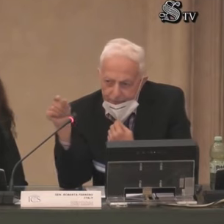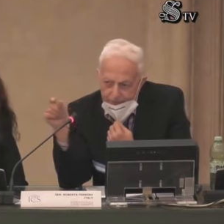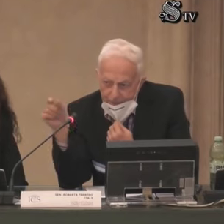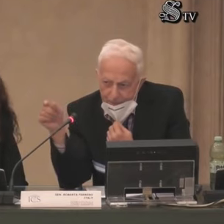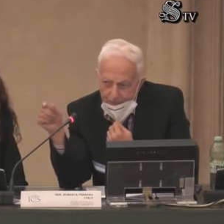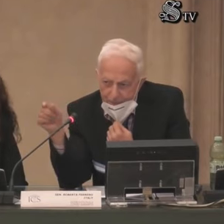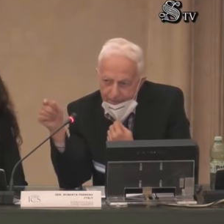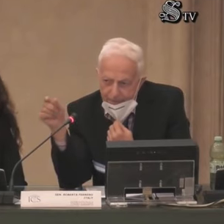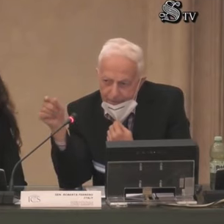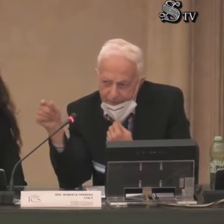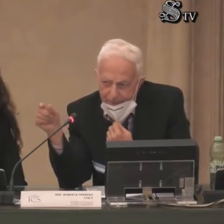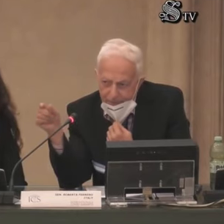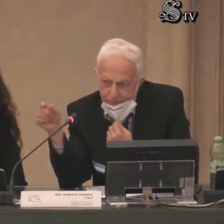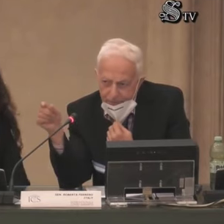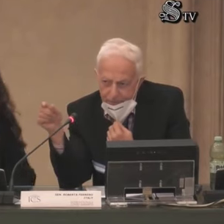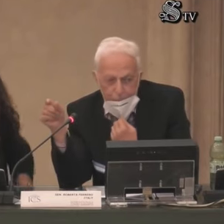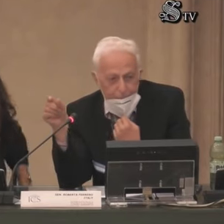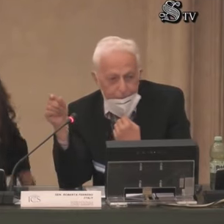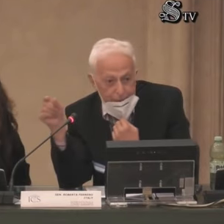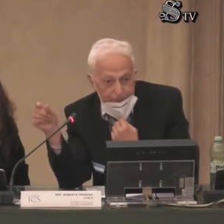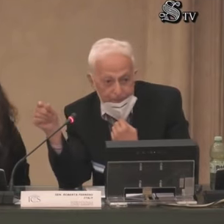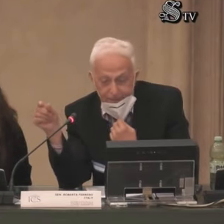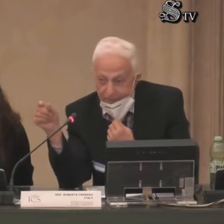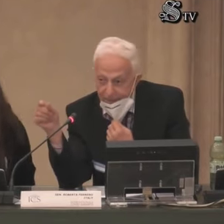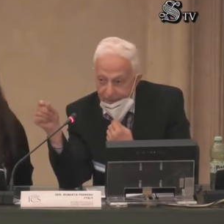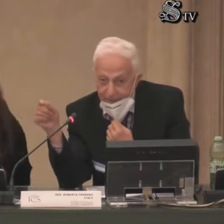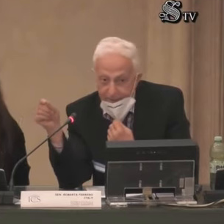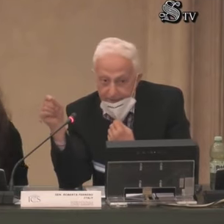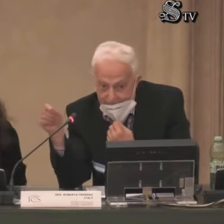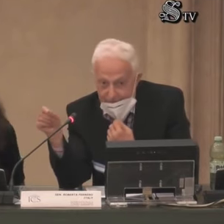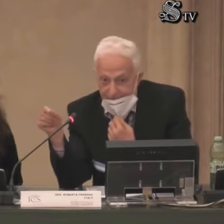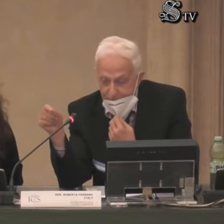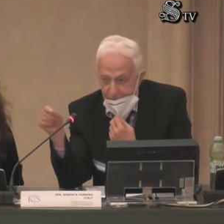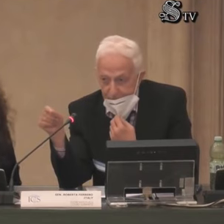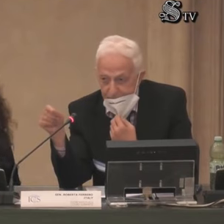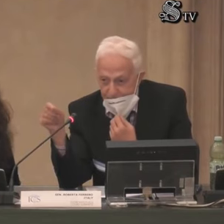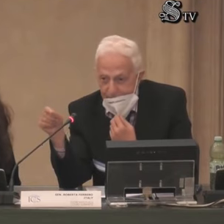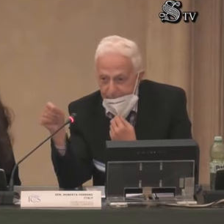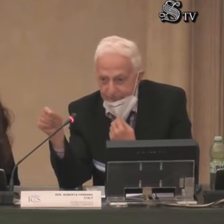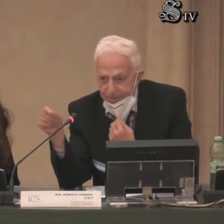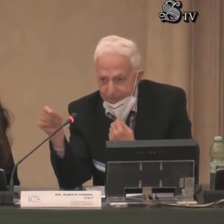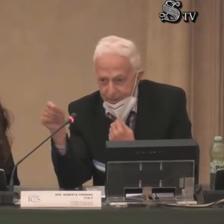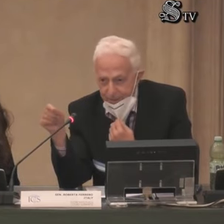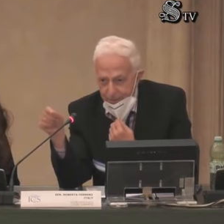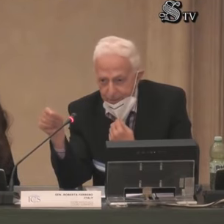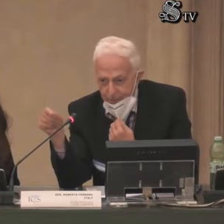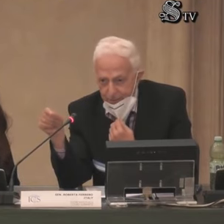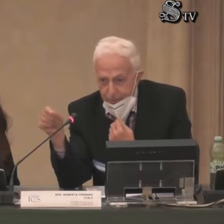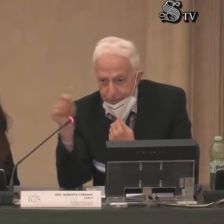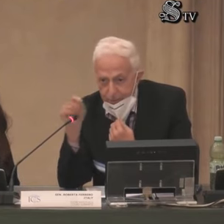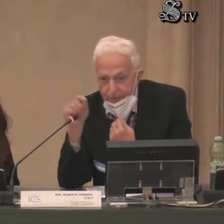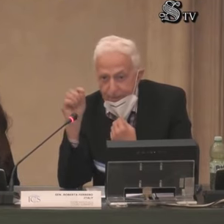you have, for example, the part that is linked to furin, that is an insert on the key insert into